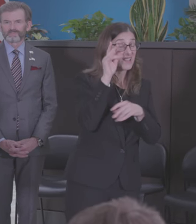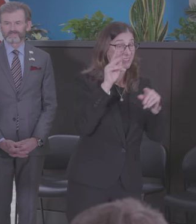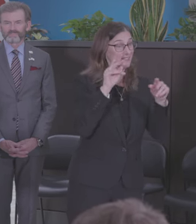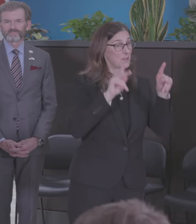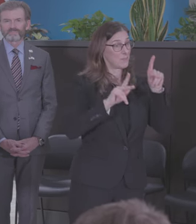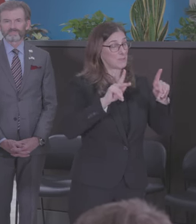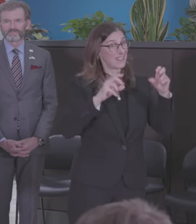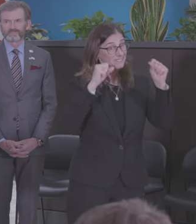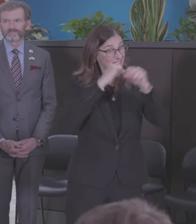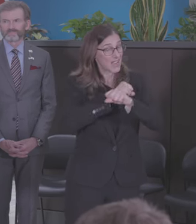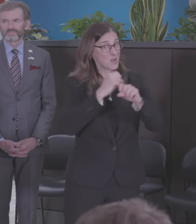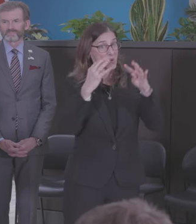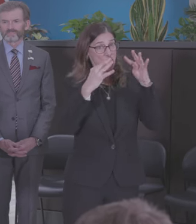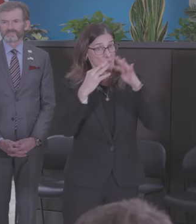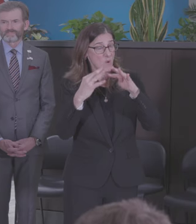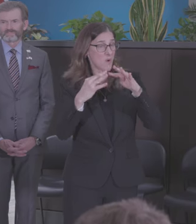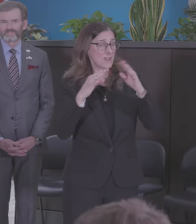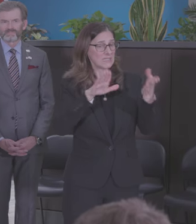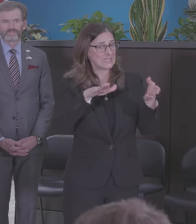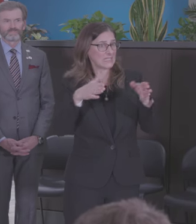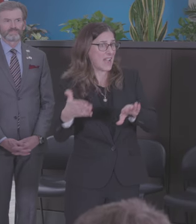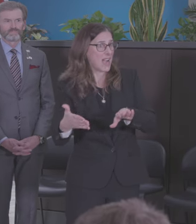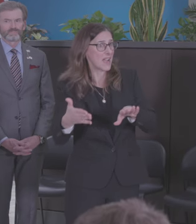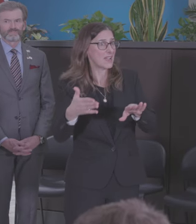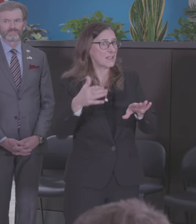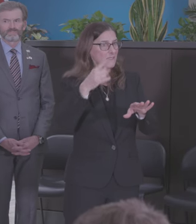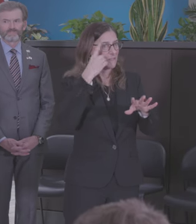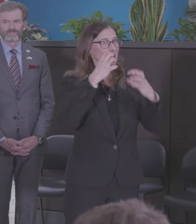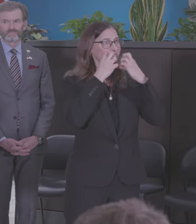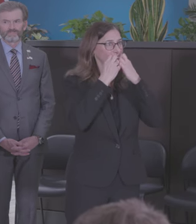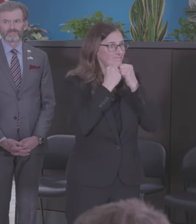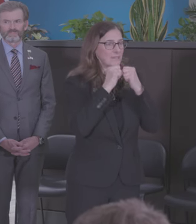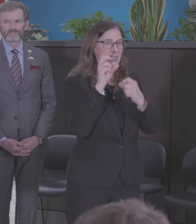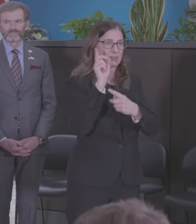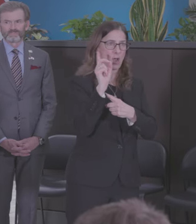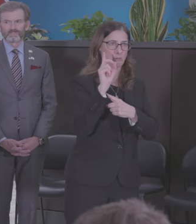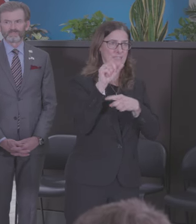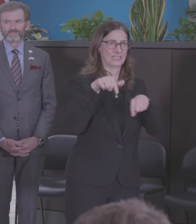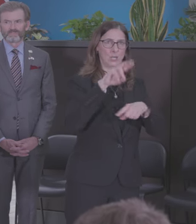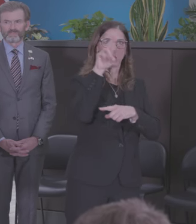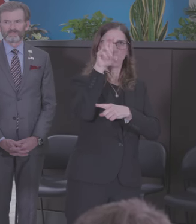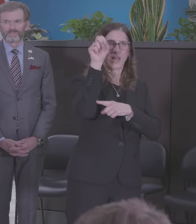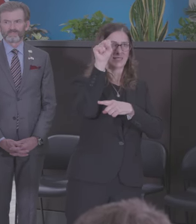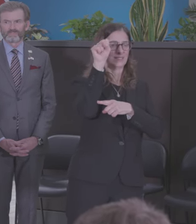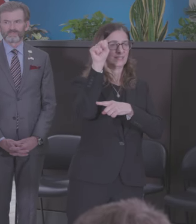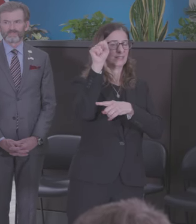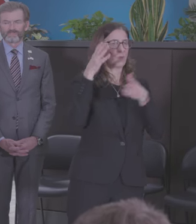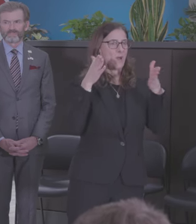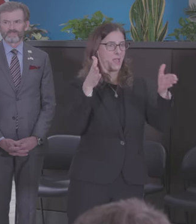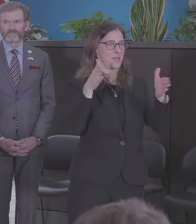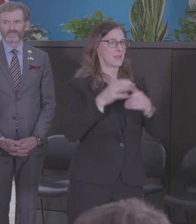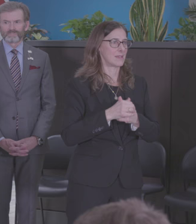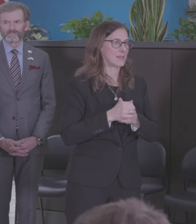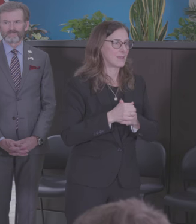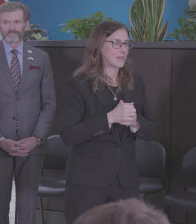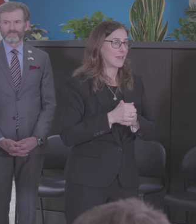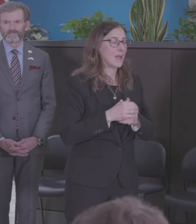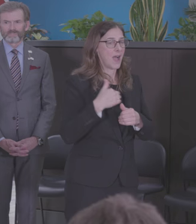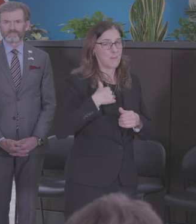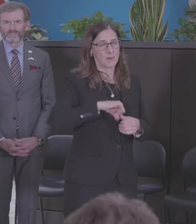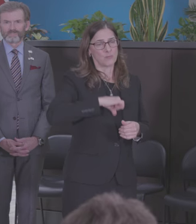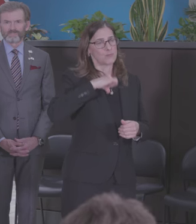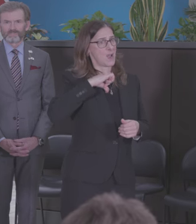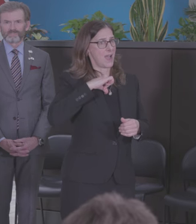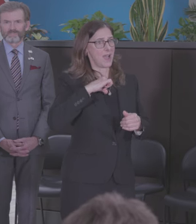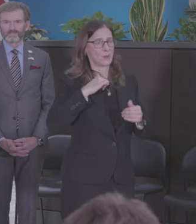our democracy. And I am very hopeful and heartened when I get to stand alongside folks like this.